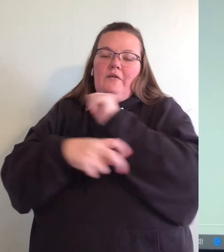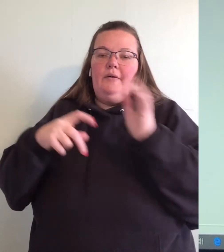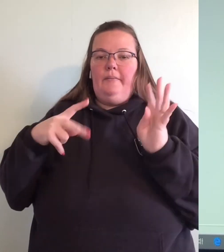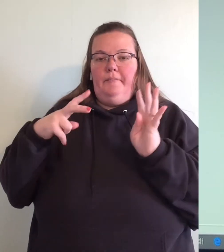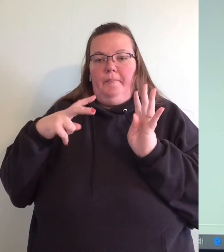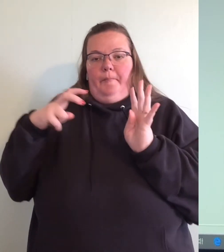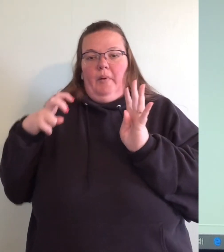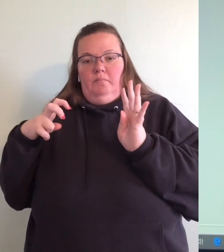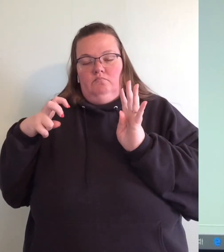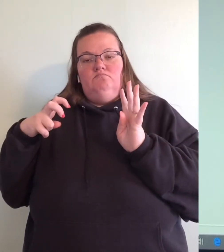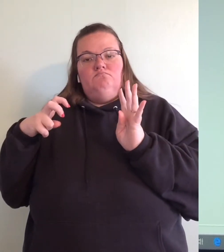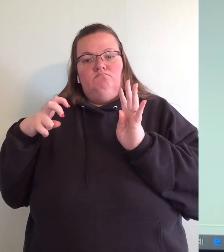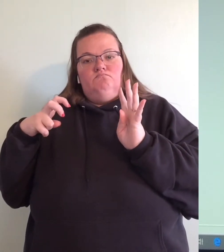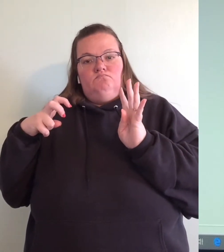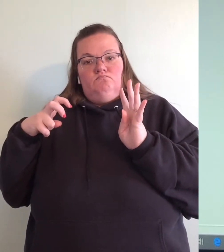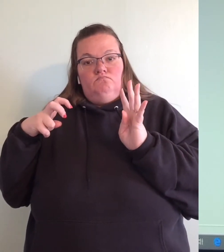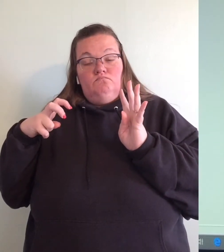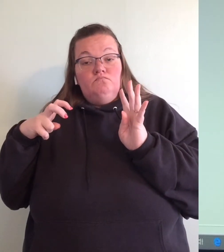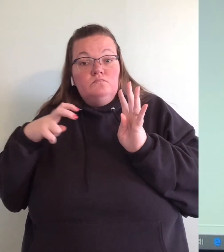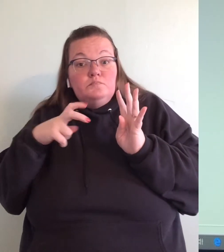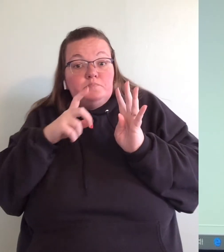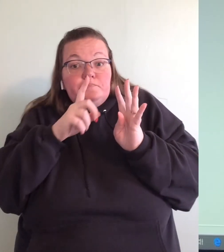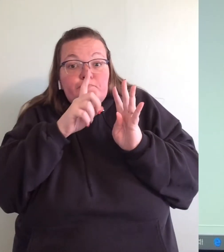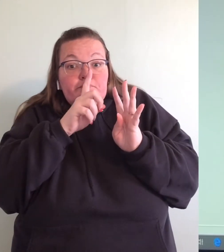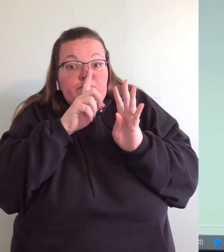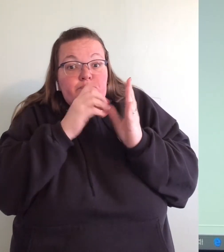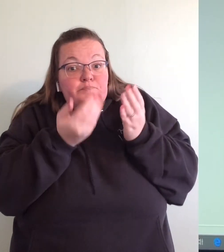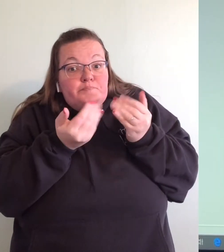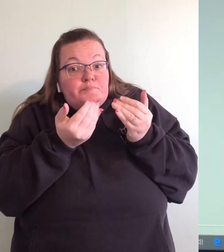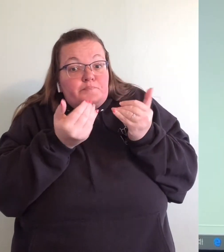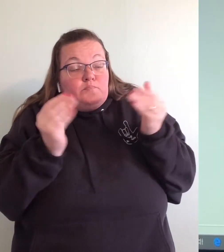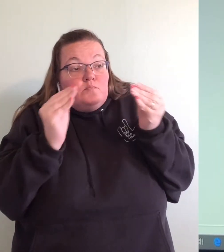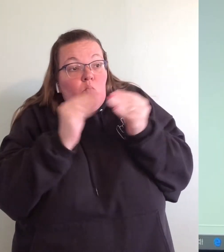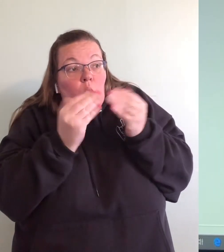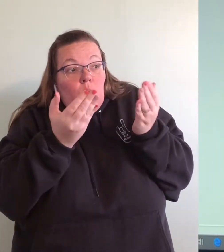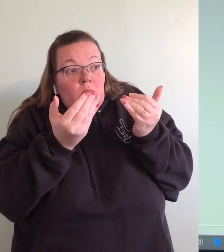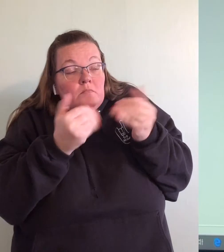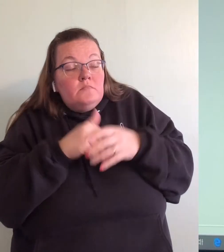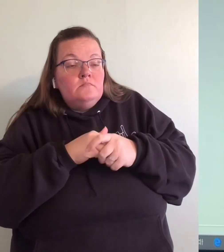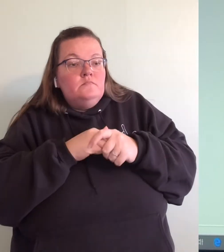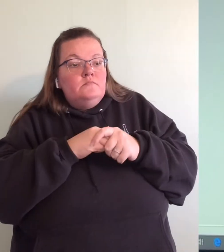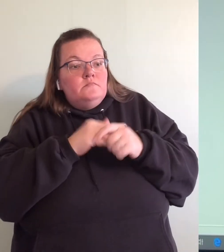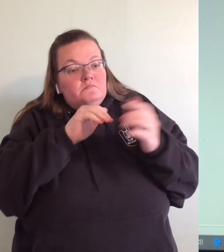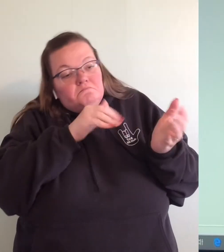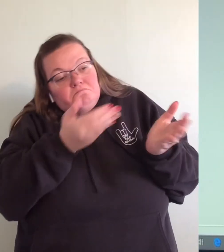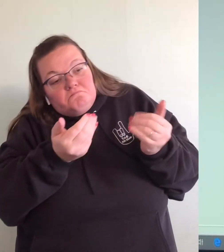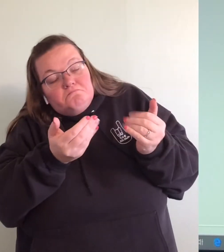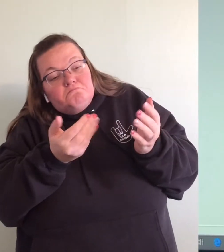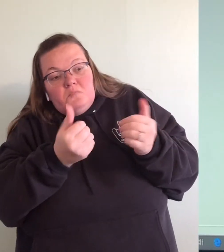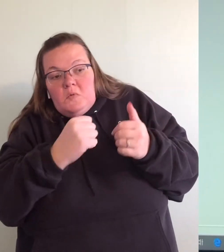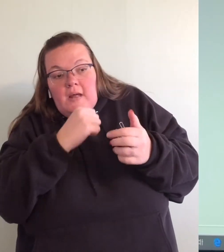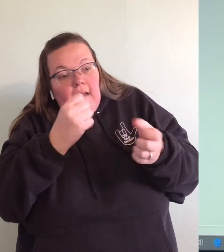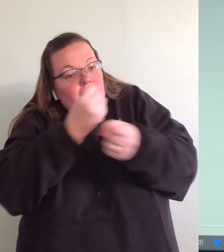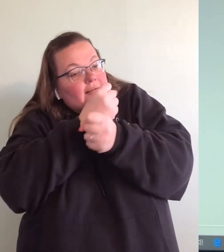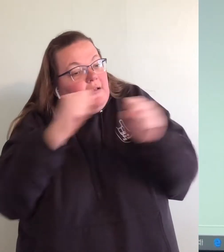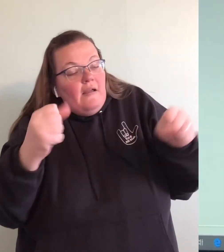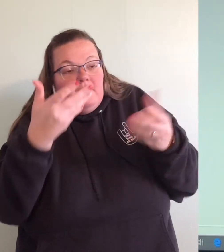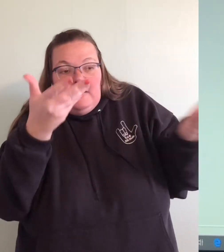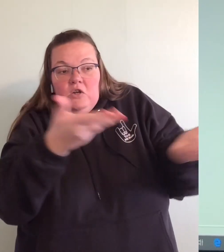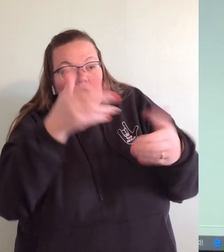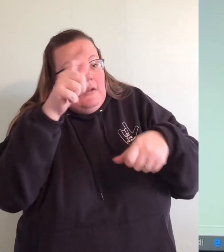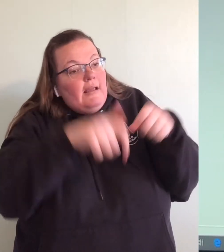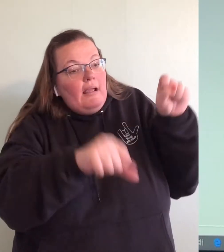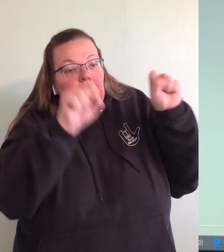back, saying to them in a hoarse, throaty whisper, "Further in, come further in. Right in here. We're not safe in the